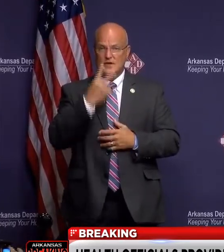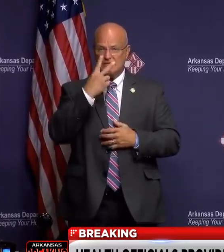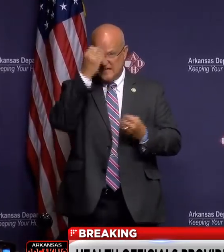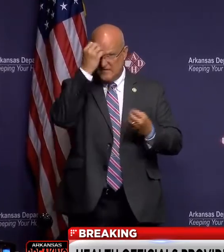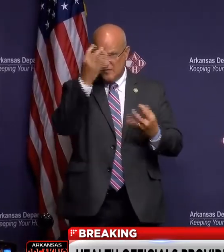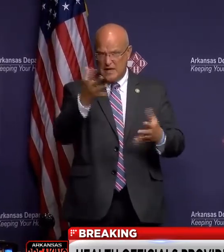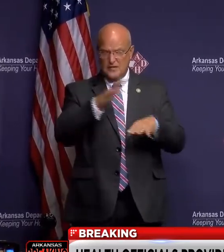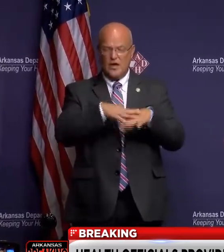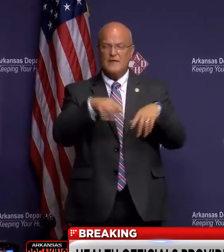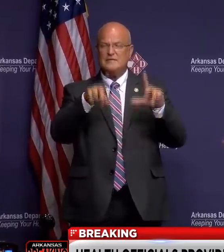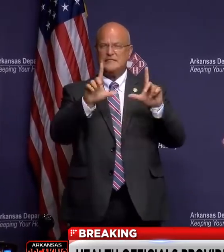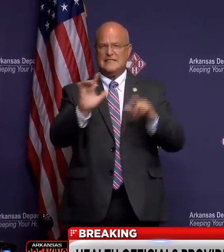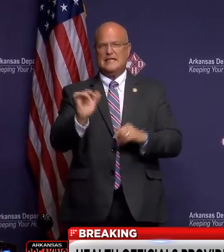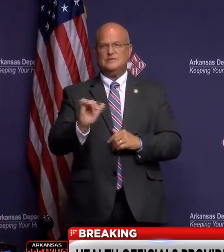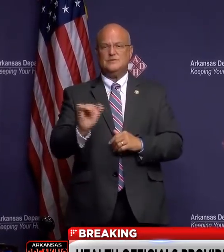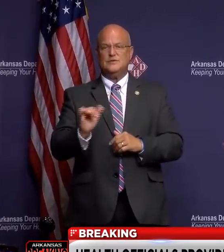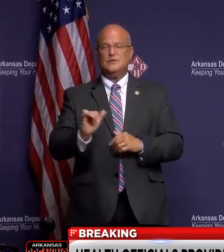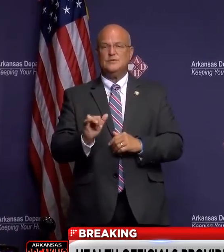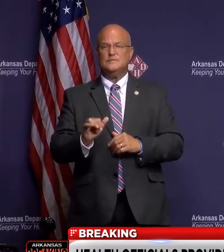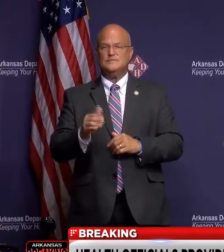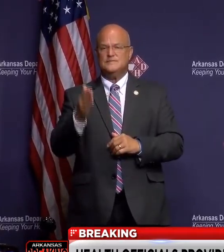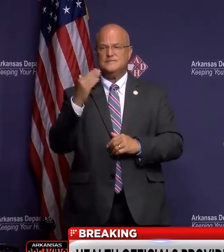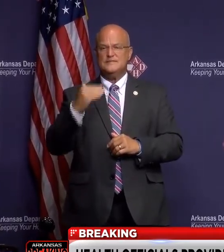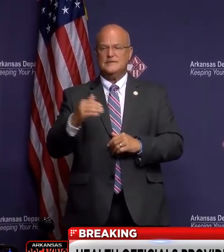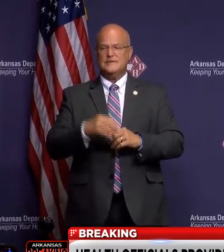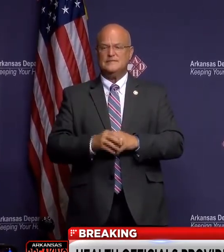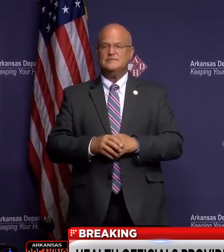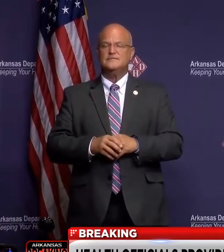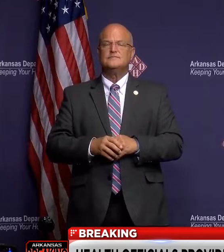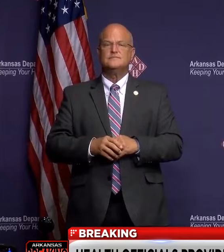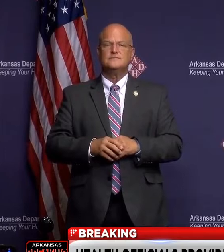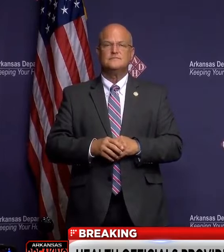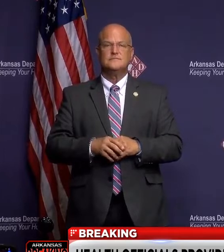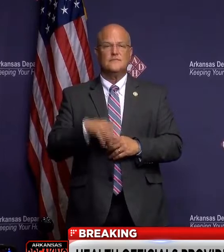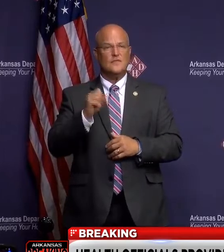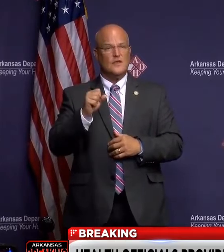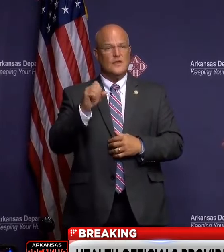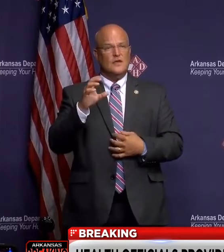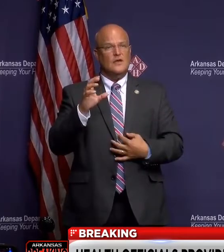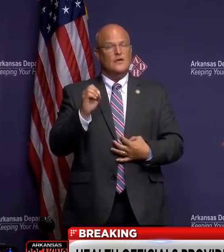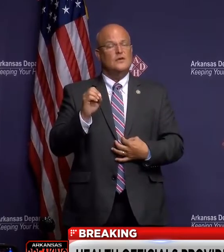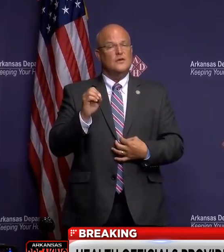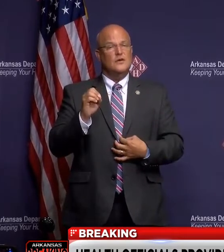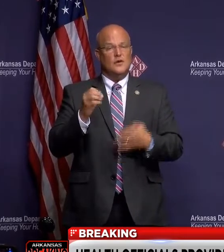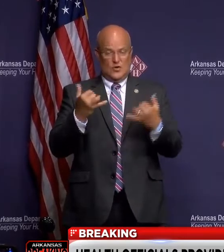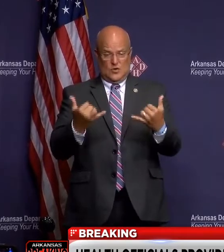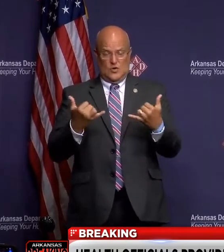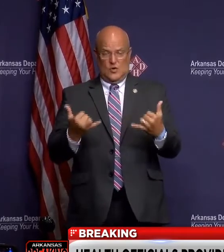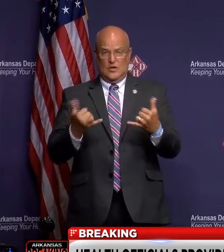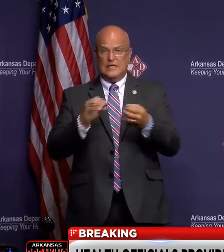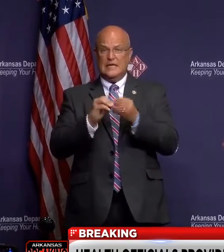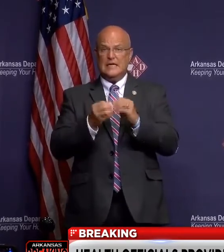information there on the slide. Next slide, please. So the currently